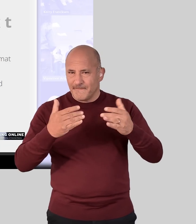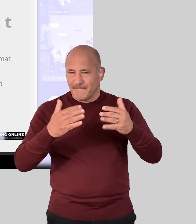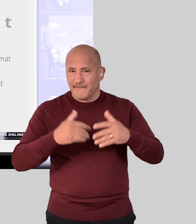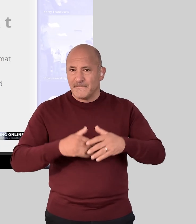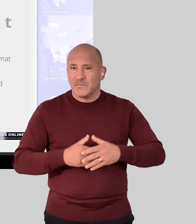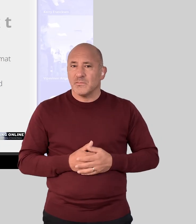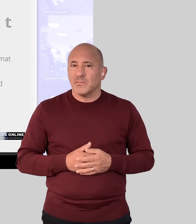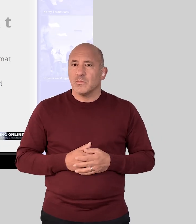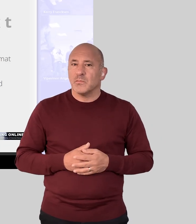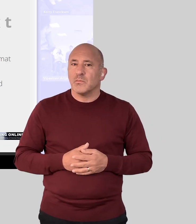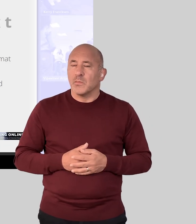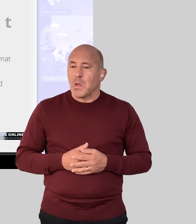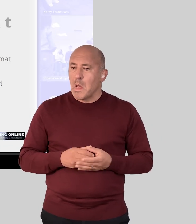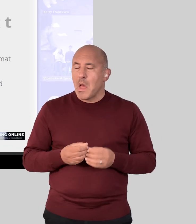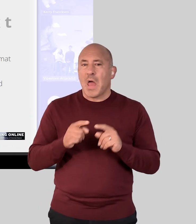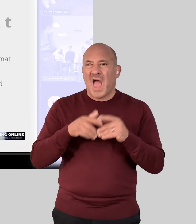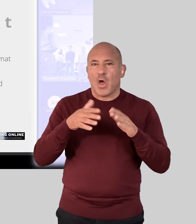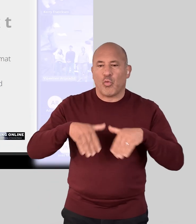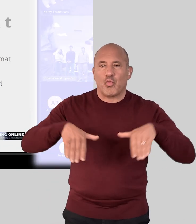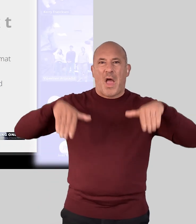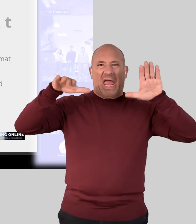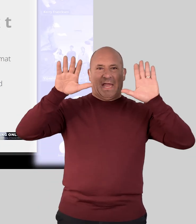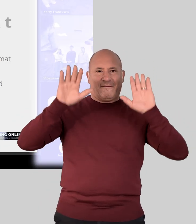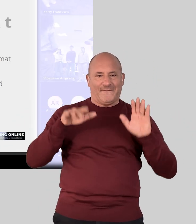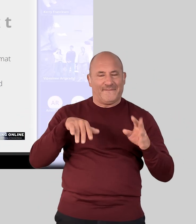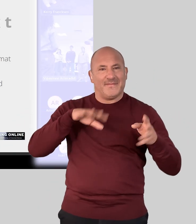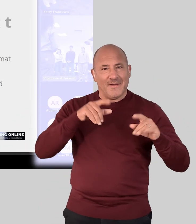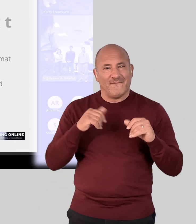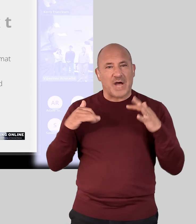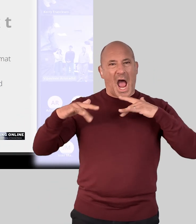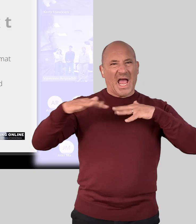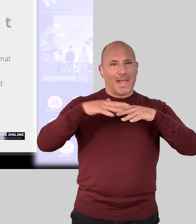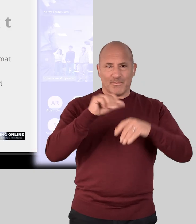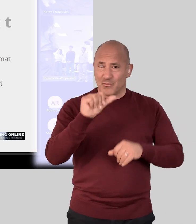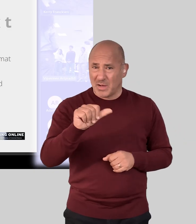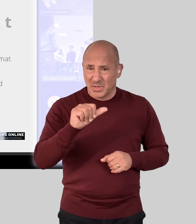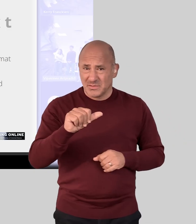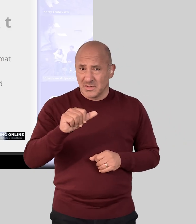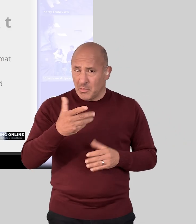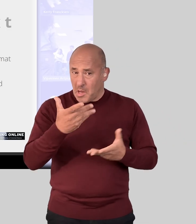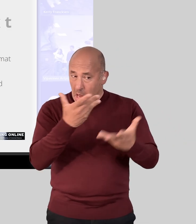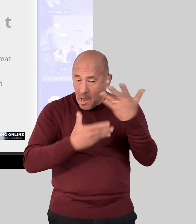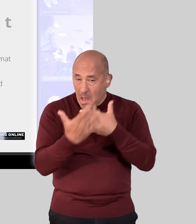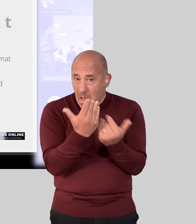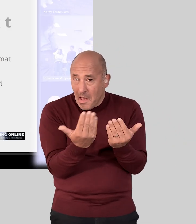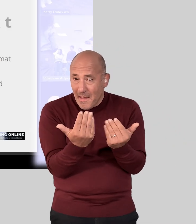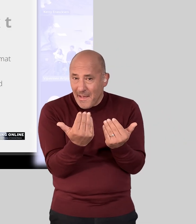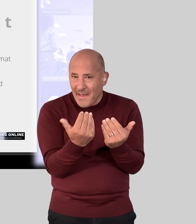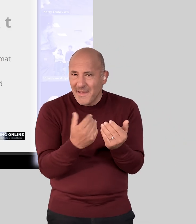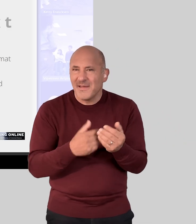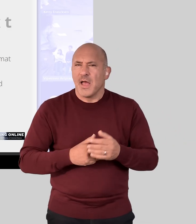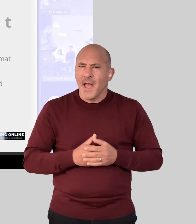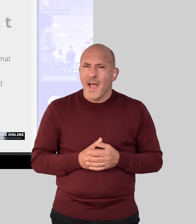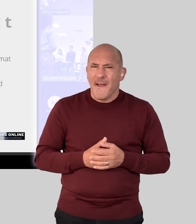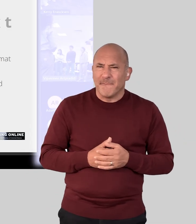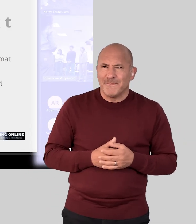vibe. A vibe, yeah. Yeah. Do you want to say a little bit more about that? Yeah, I mean, we